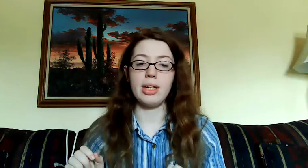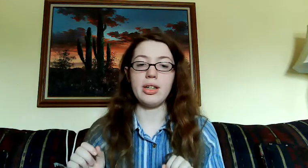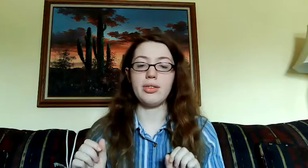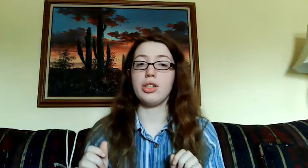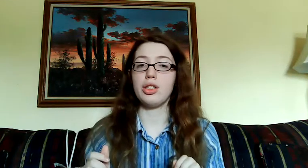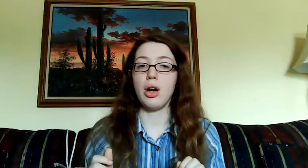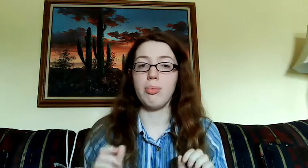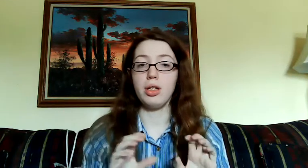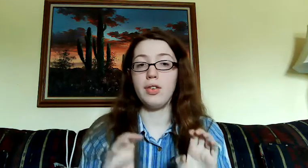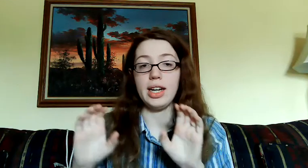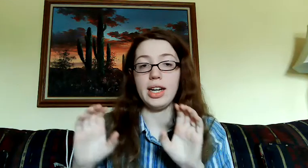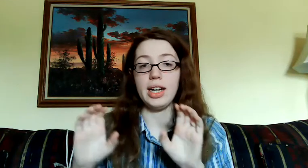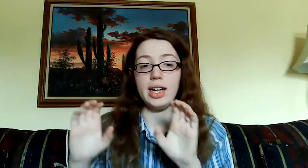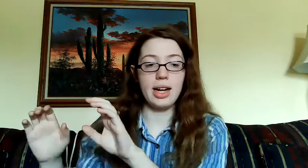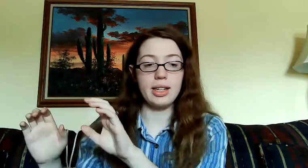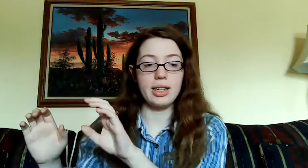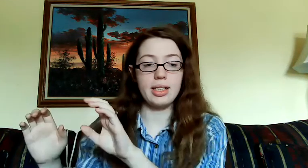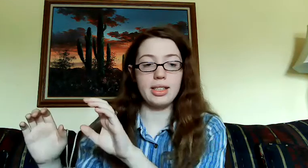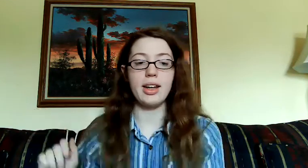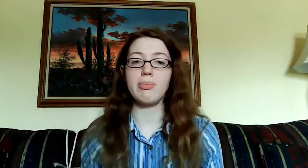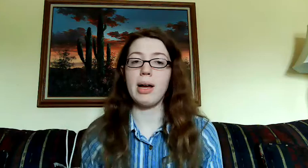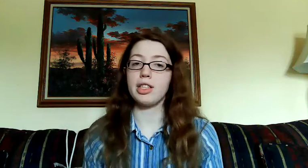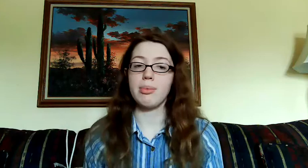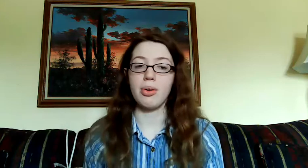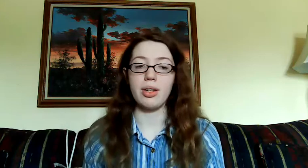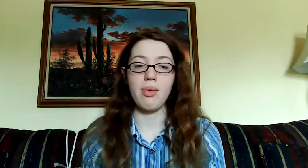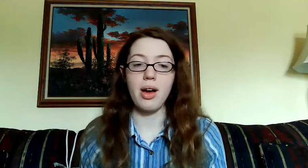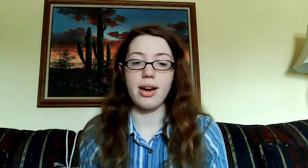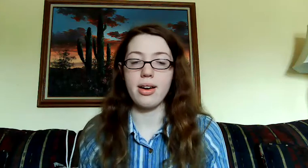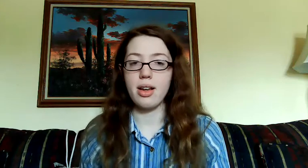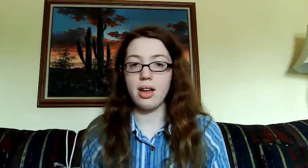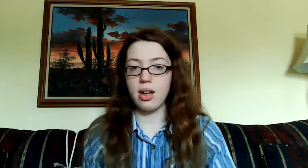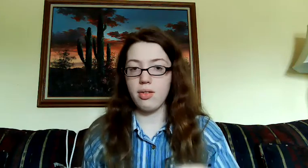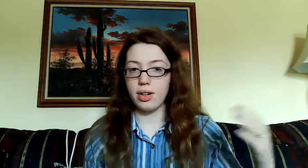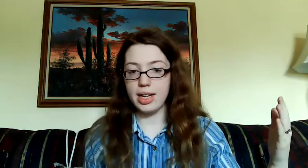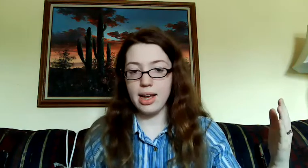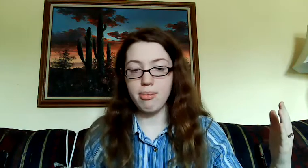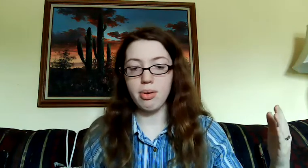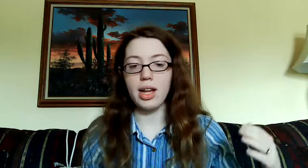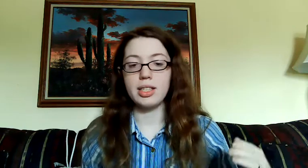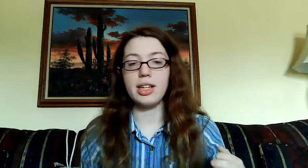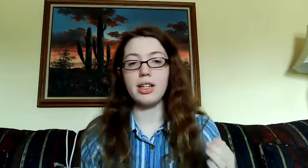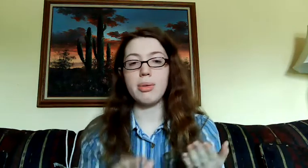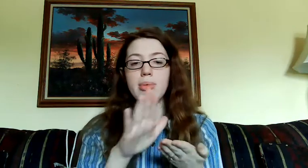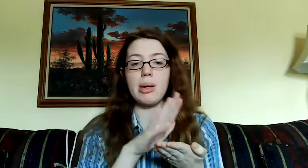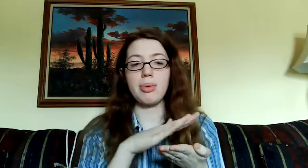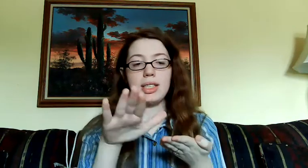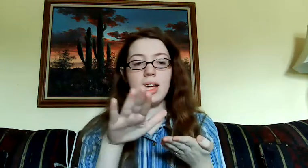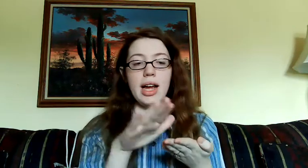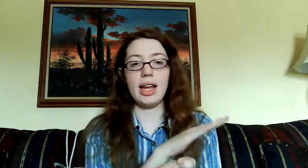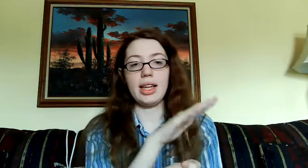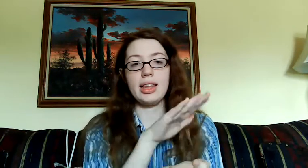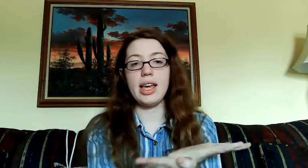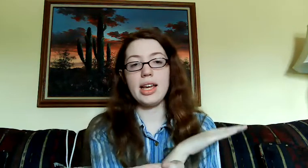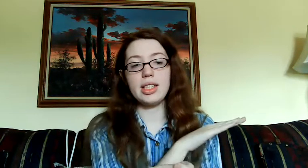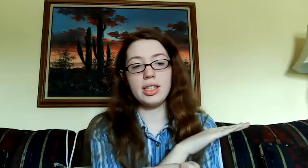to show moving an object, especially more than one. For example, a single piece of paper is signed like this,